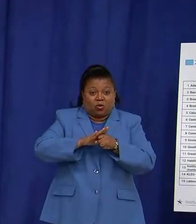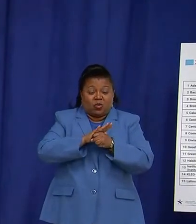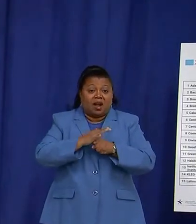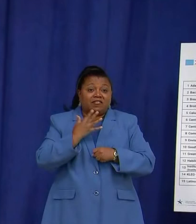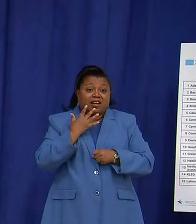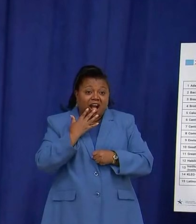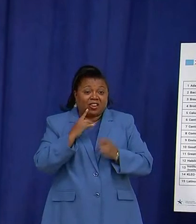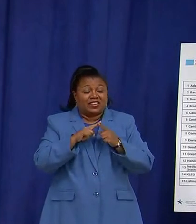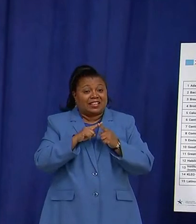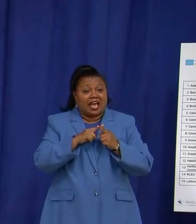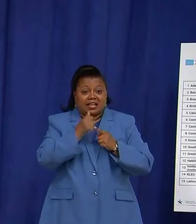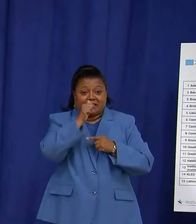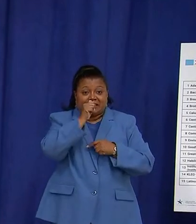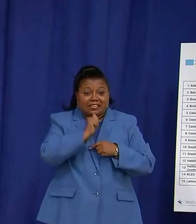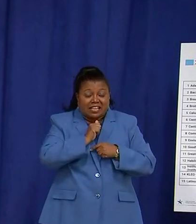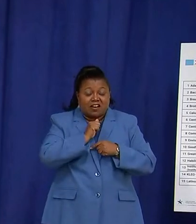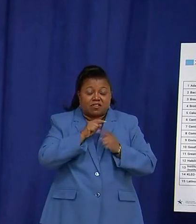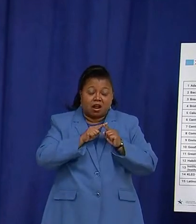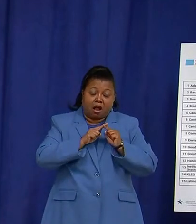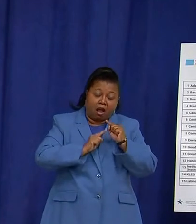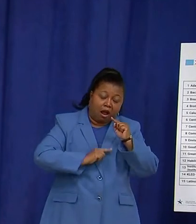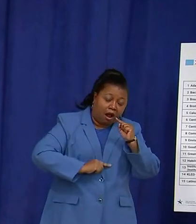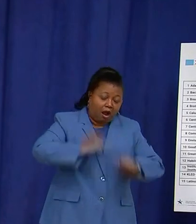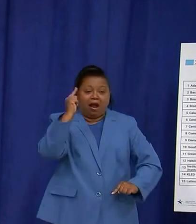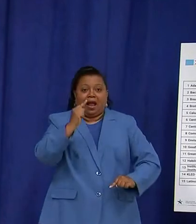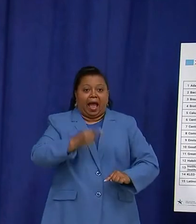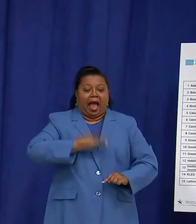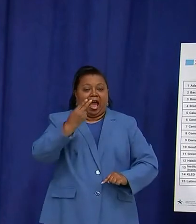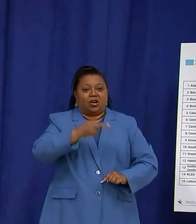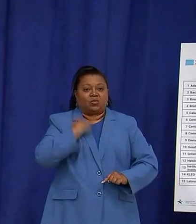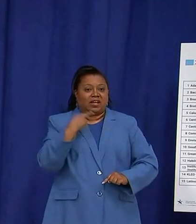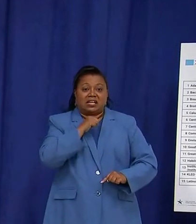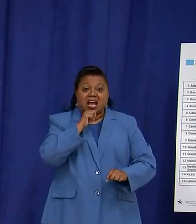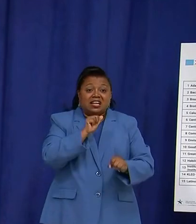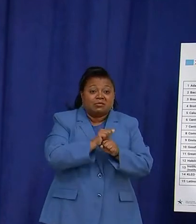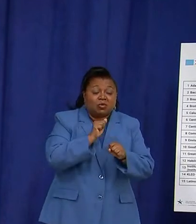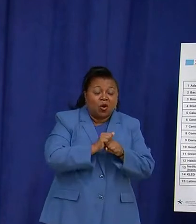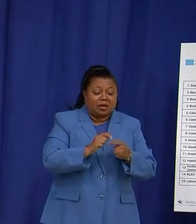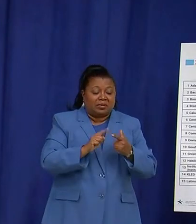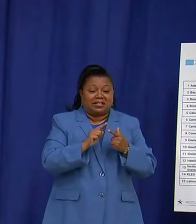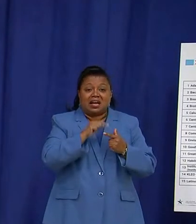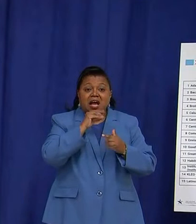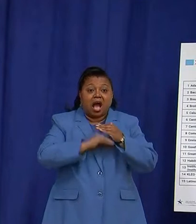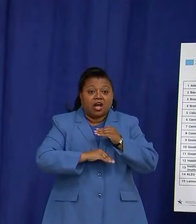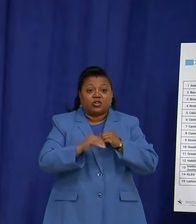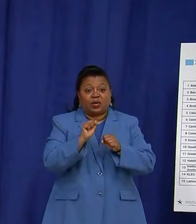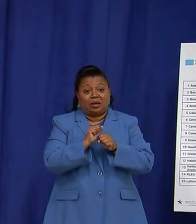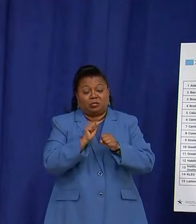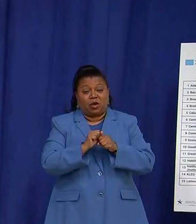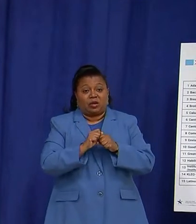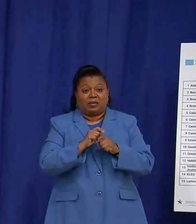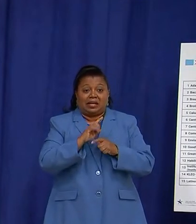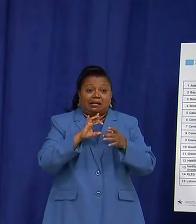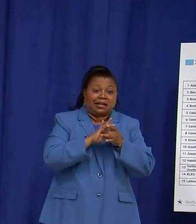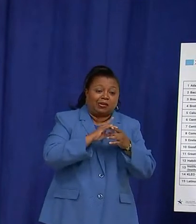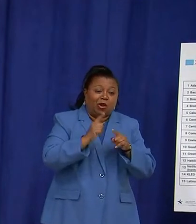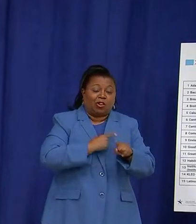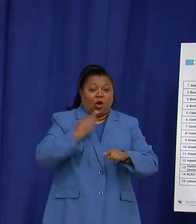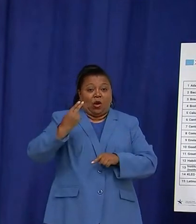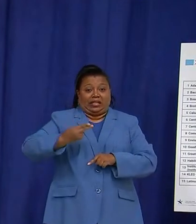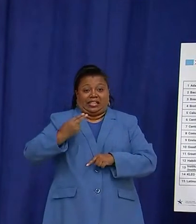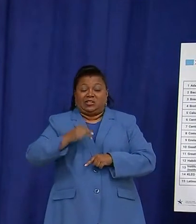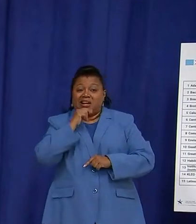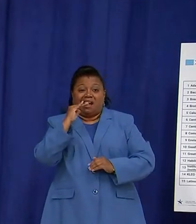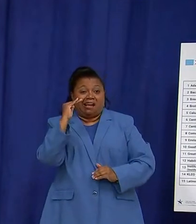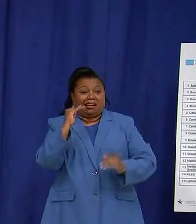of color that have suffered disproportionately high rates of unemployment, underemployment, tied to a long history